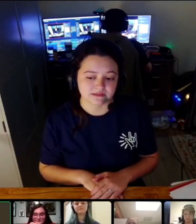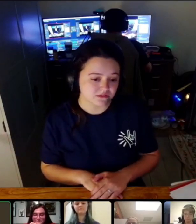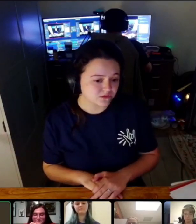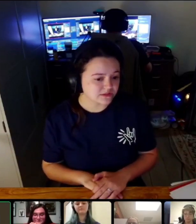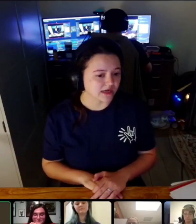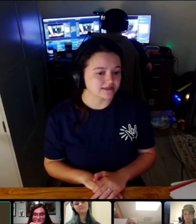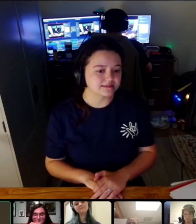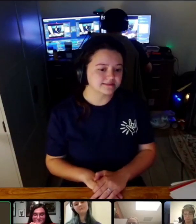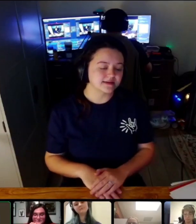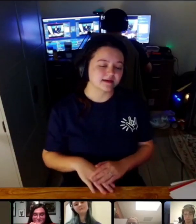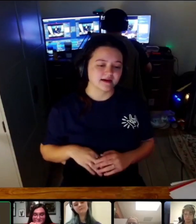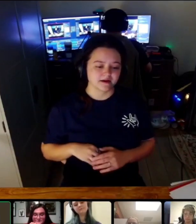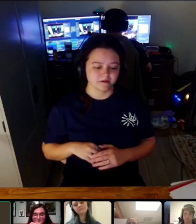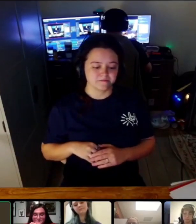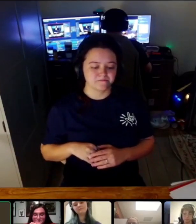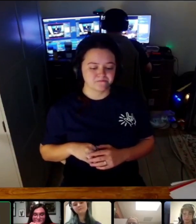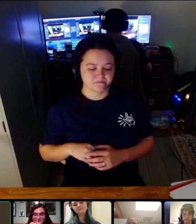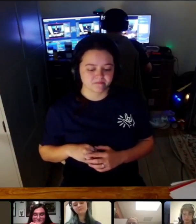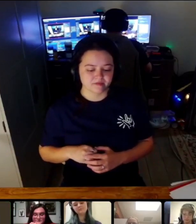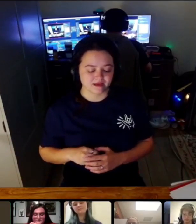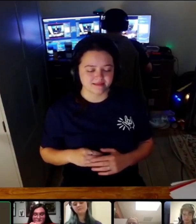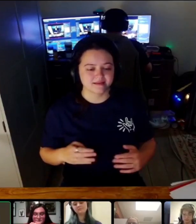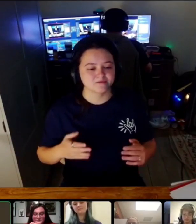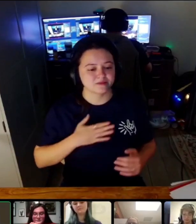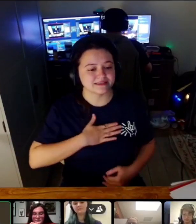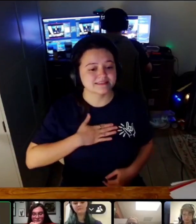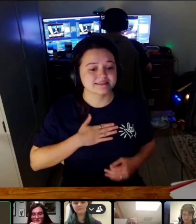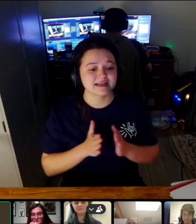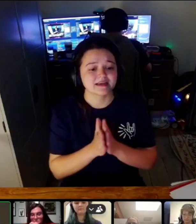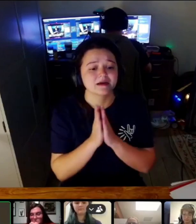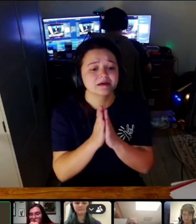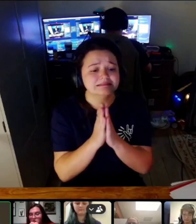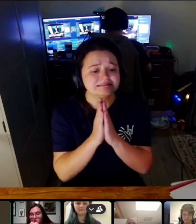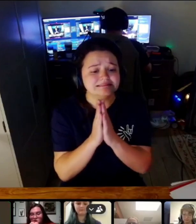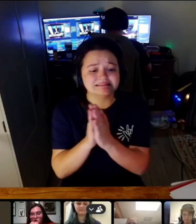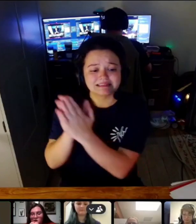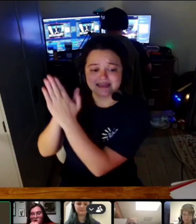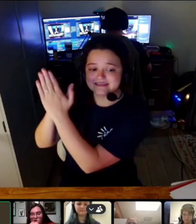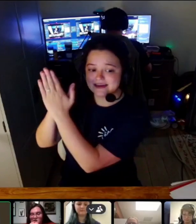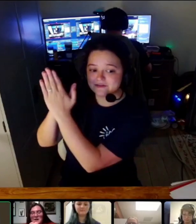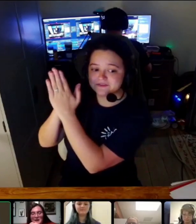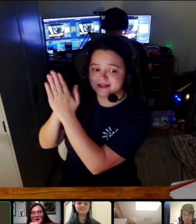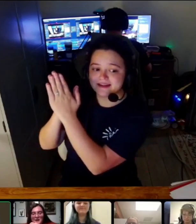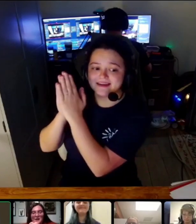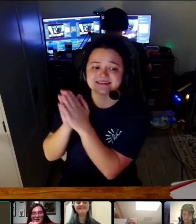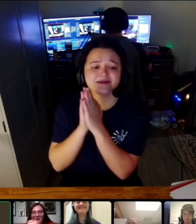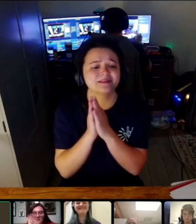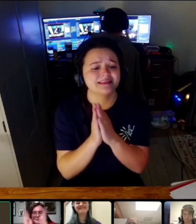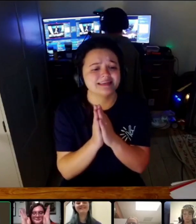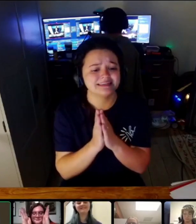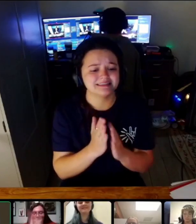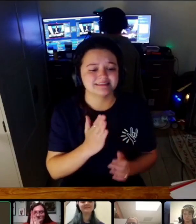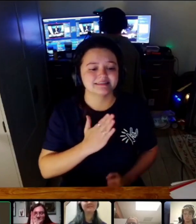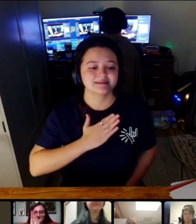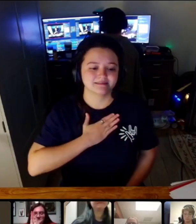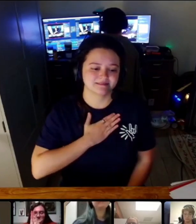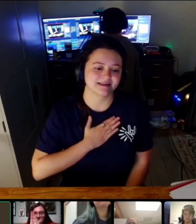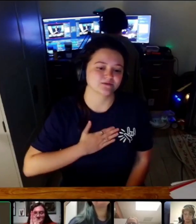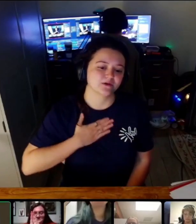two signs, I think of please as like see how it's flat hands, like please. That's what you put